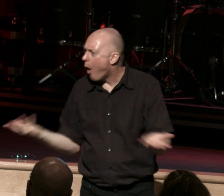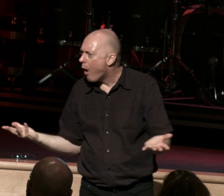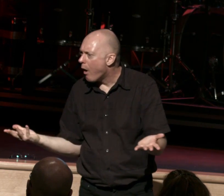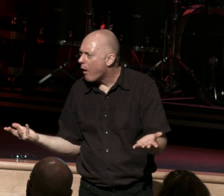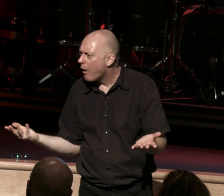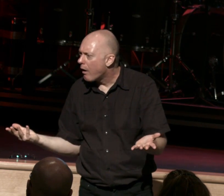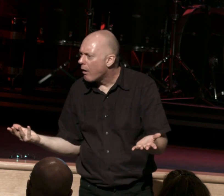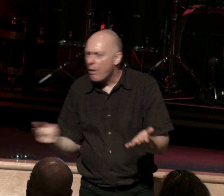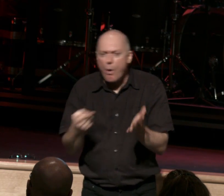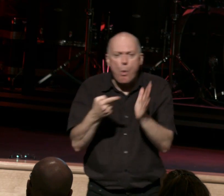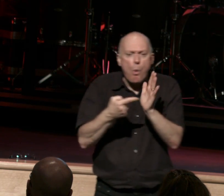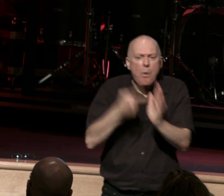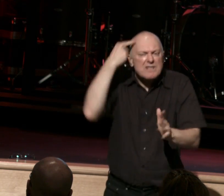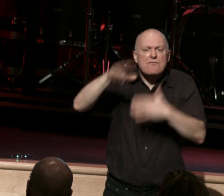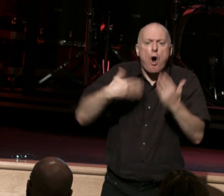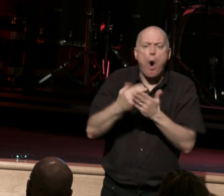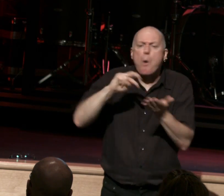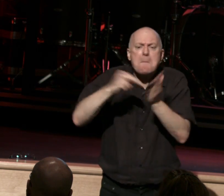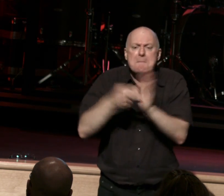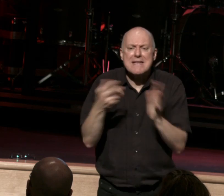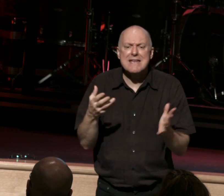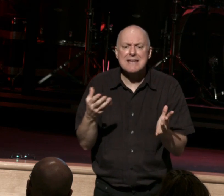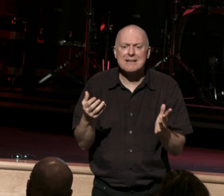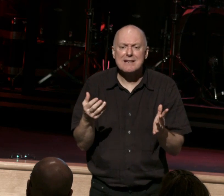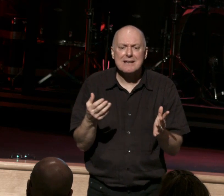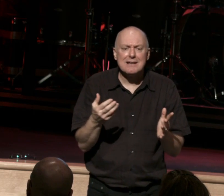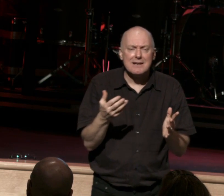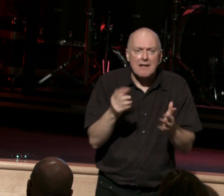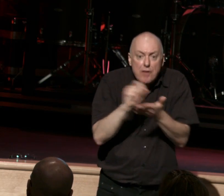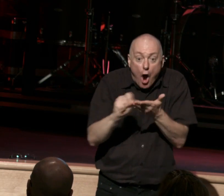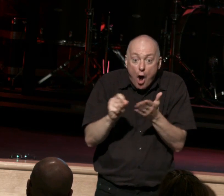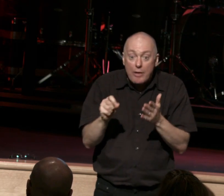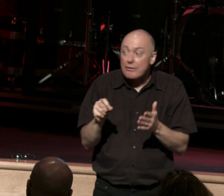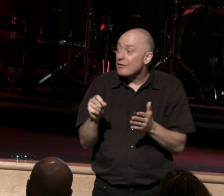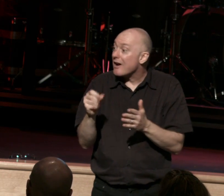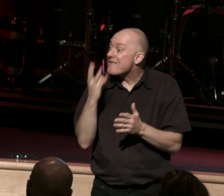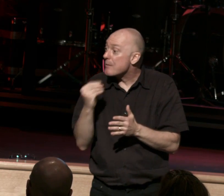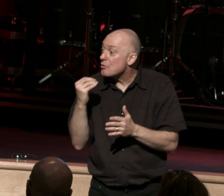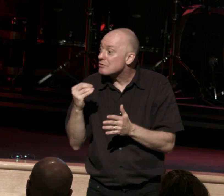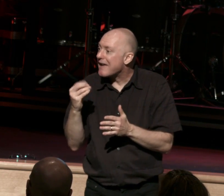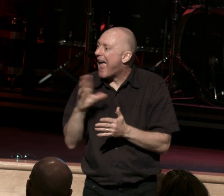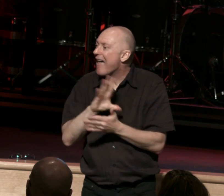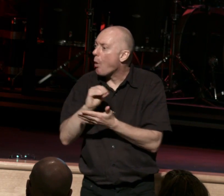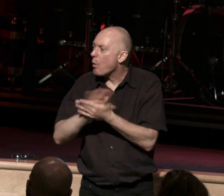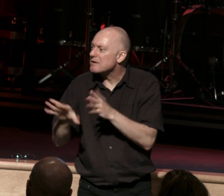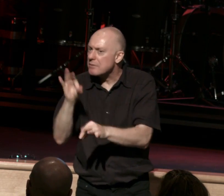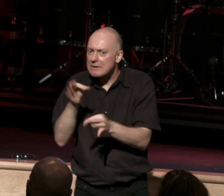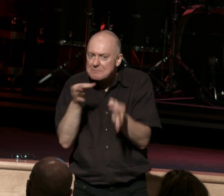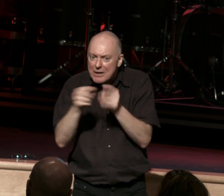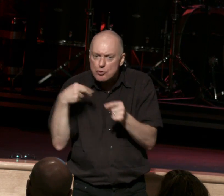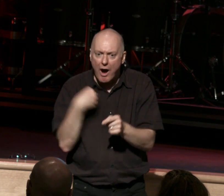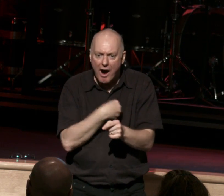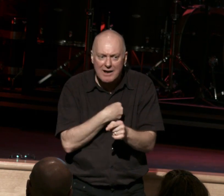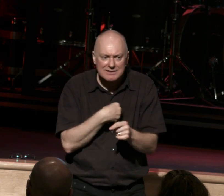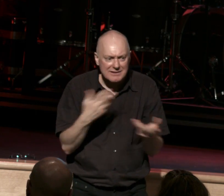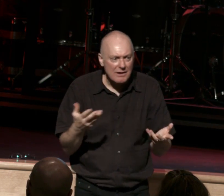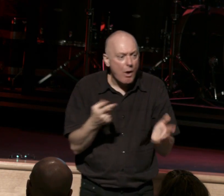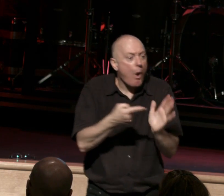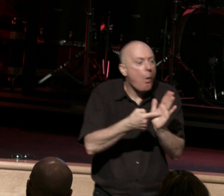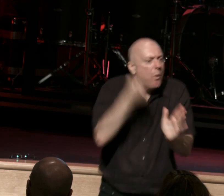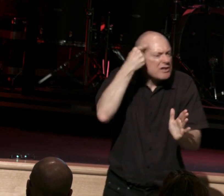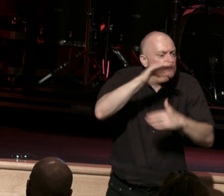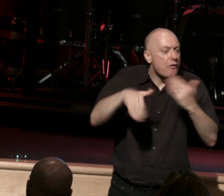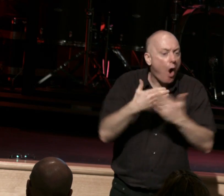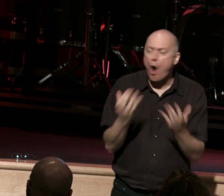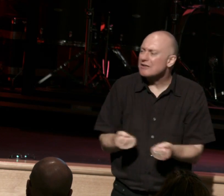deal? What's the deal with this? The author in Hebrews, the Holy Spirit, is going to help us greatly. Here's the deal pertaining